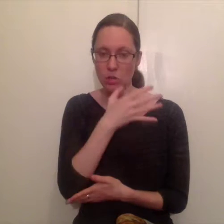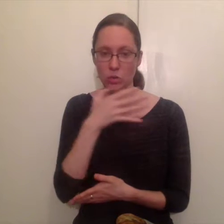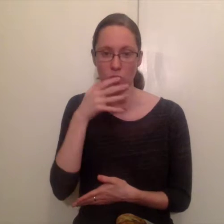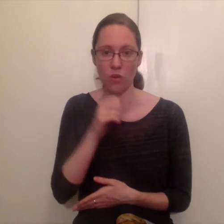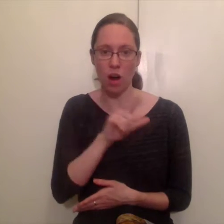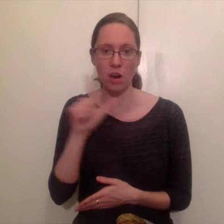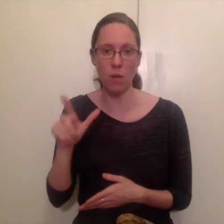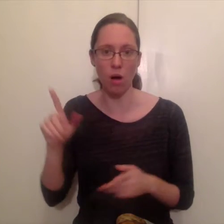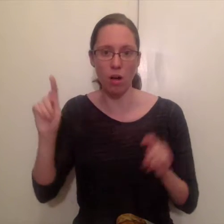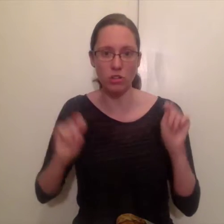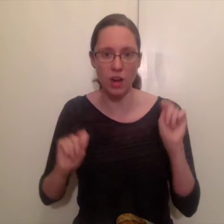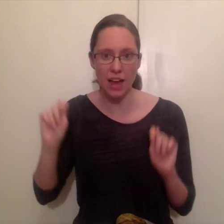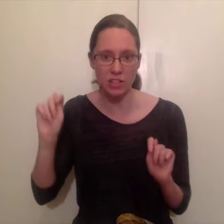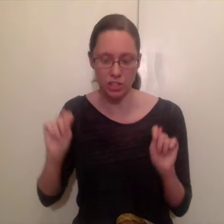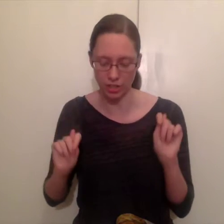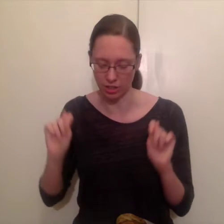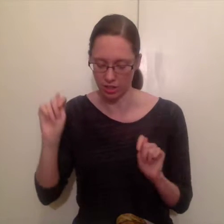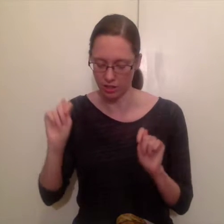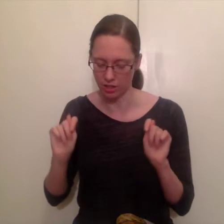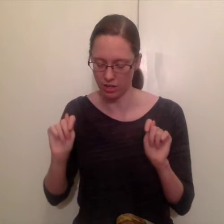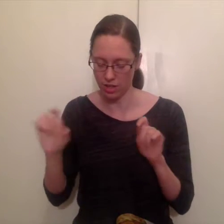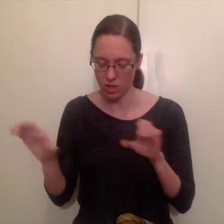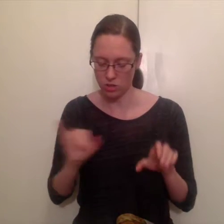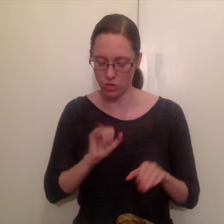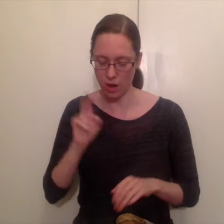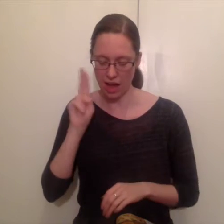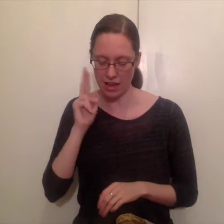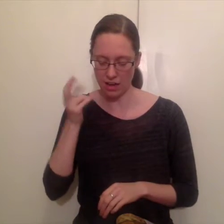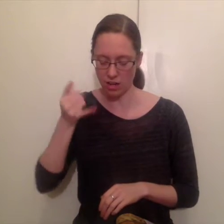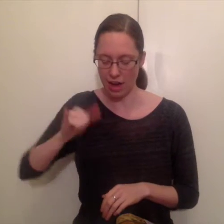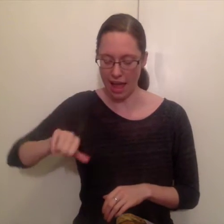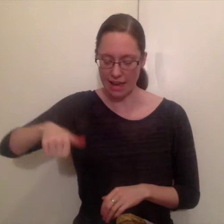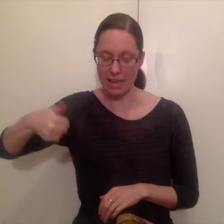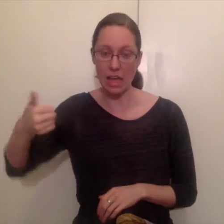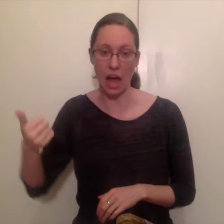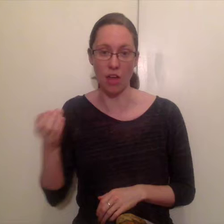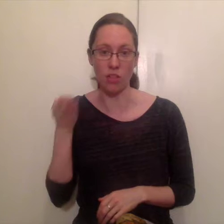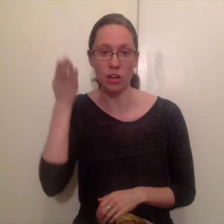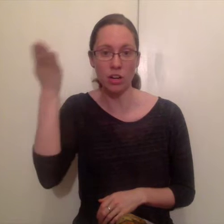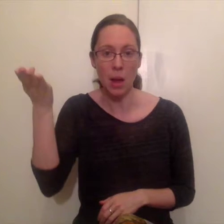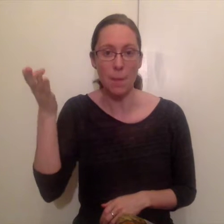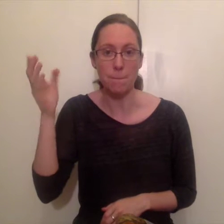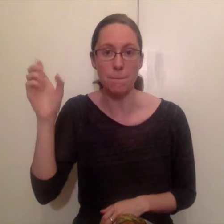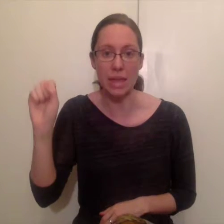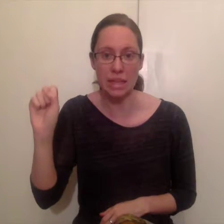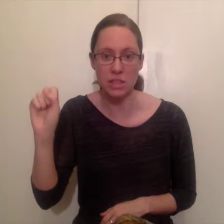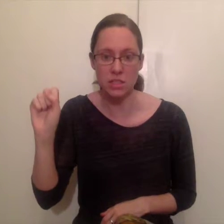new farm-all tractor. Do I hear any other bids?"